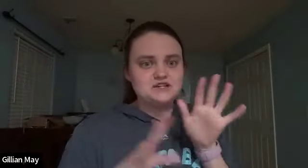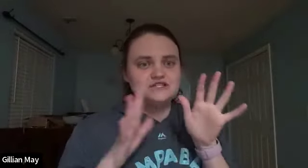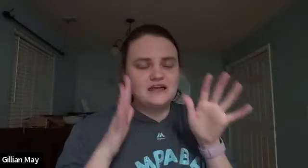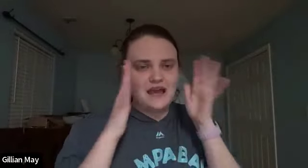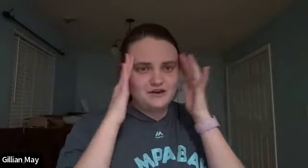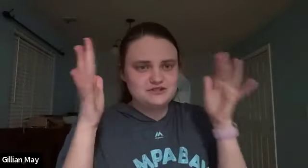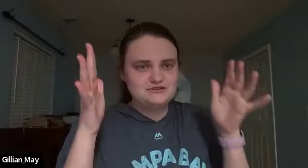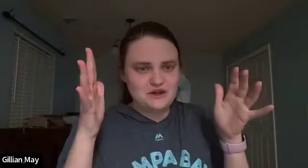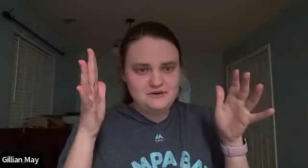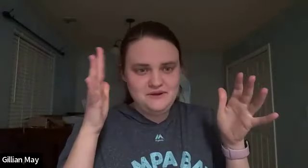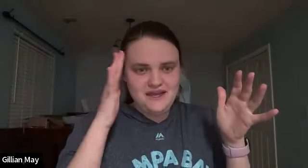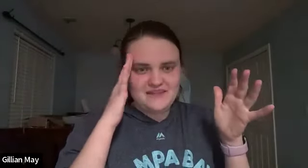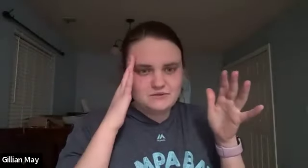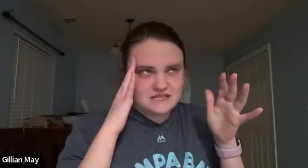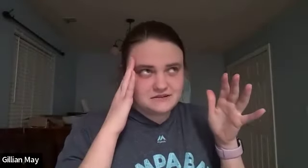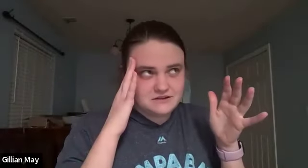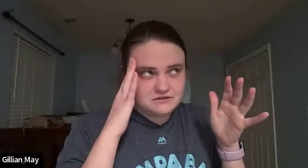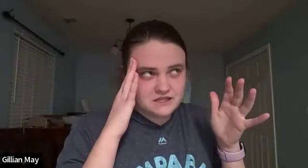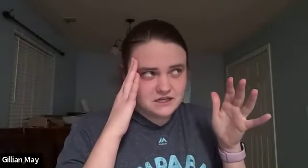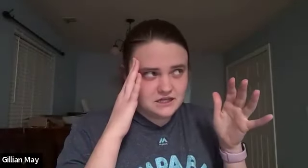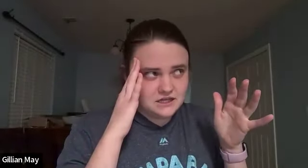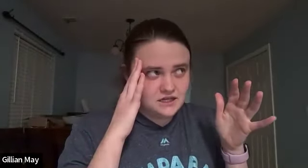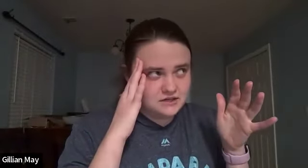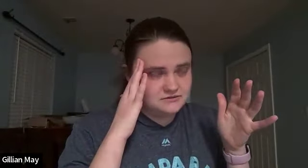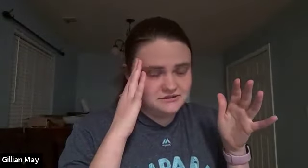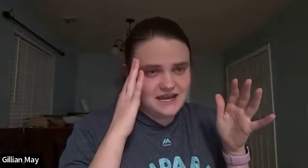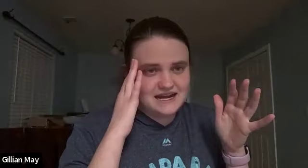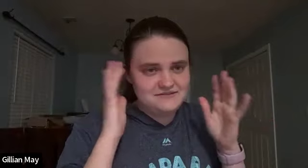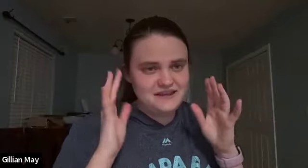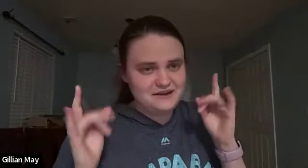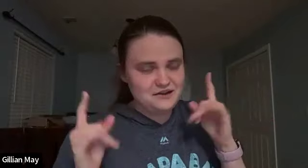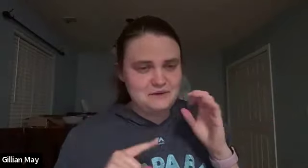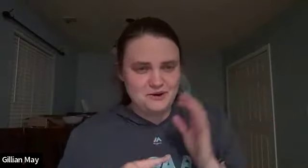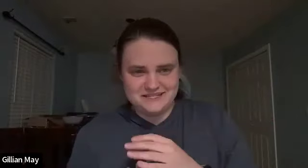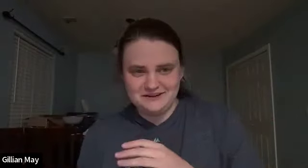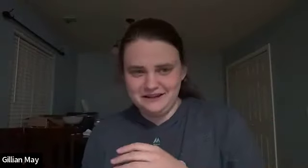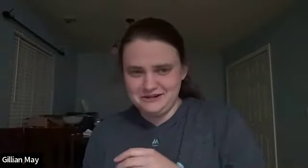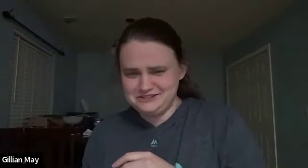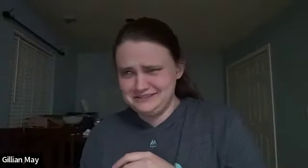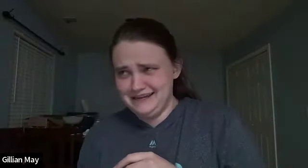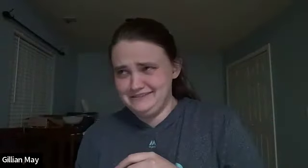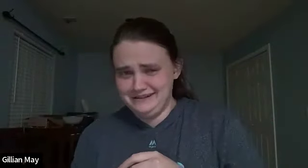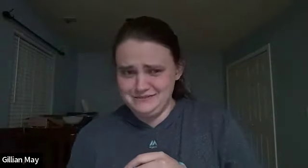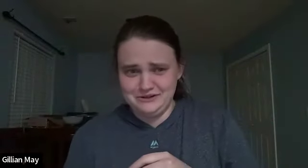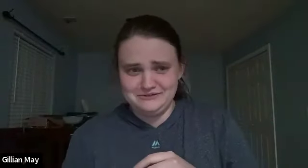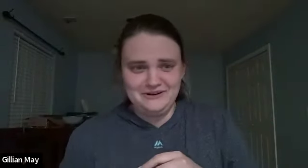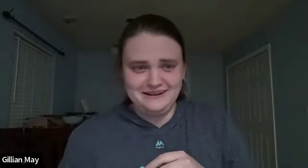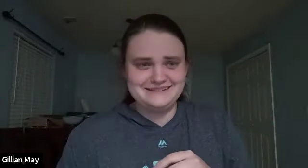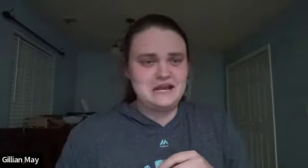so like I go so slow that it was like I was sitting there, I was like, uh-oh. And I even like had a momentary like questioning, I think I spelled it wrong. And I was like, I'm